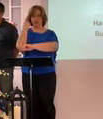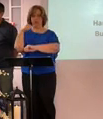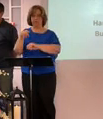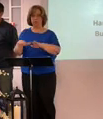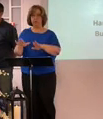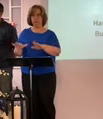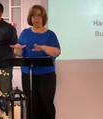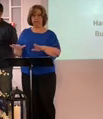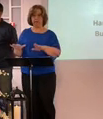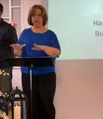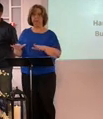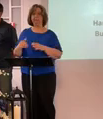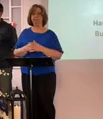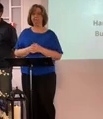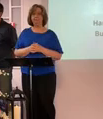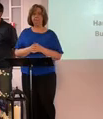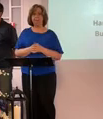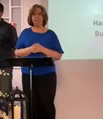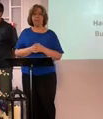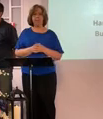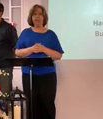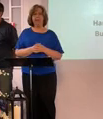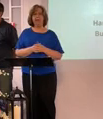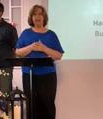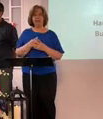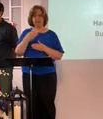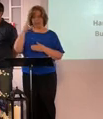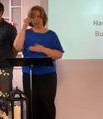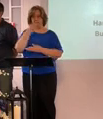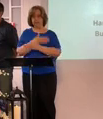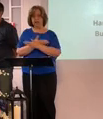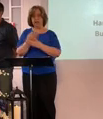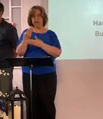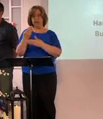later, David came back, and he had passed away there.